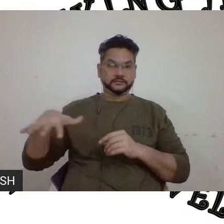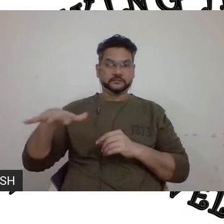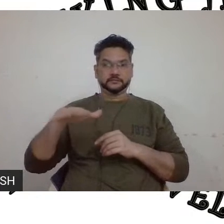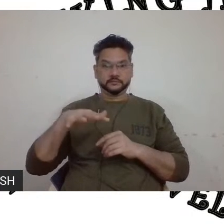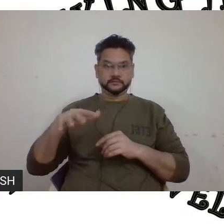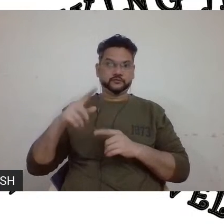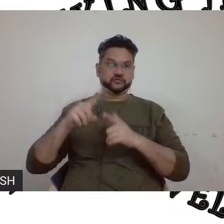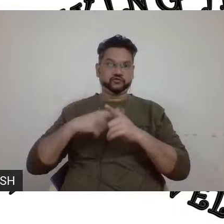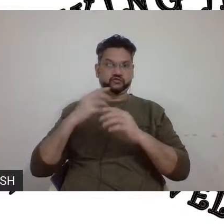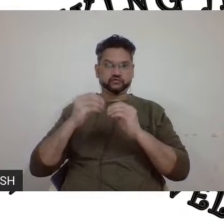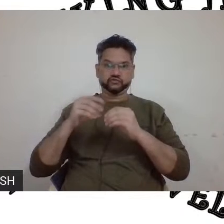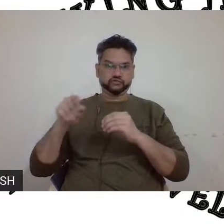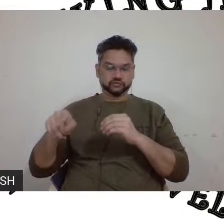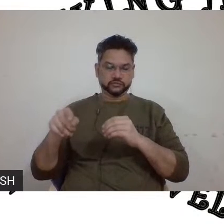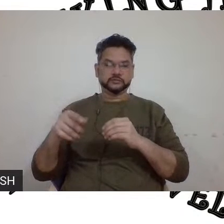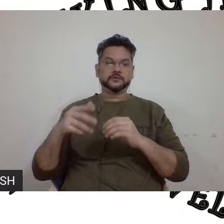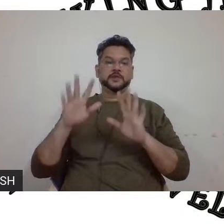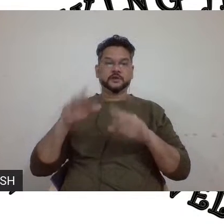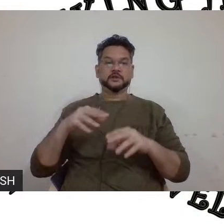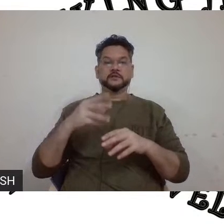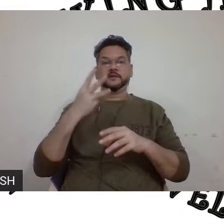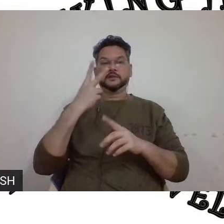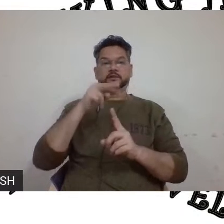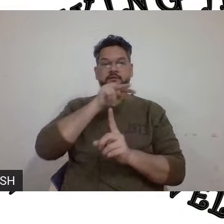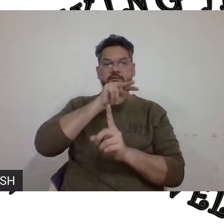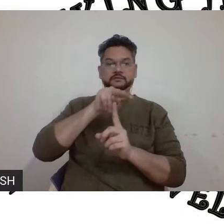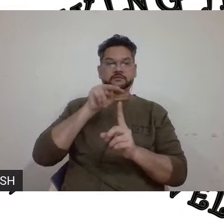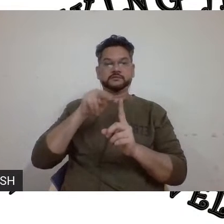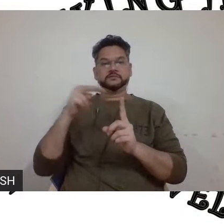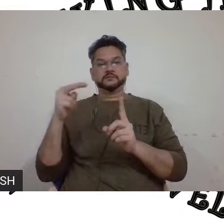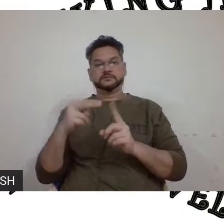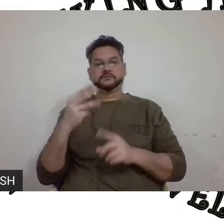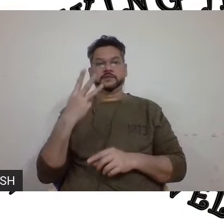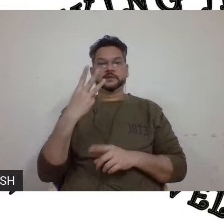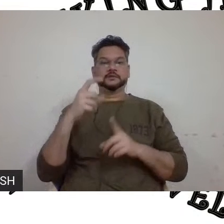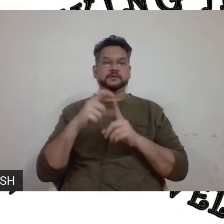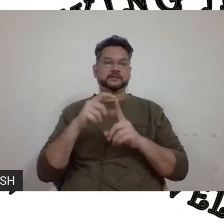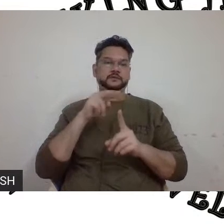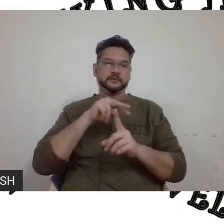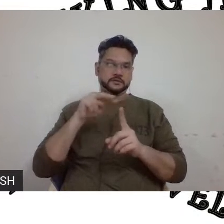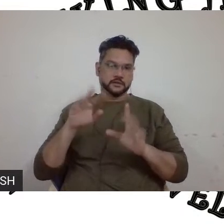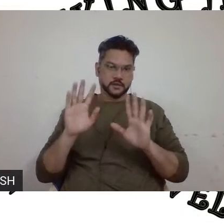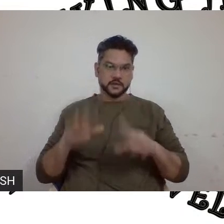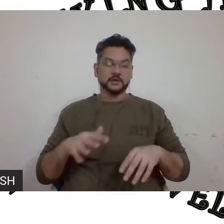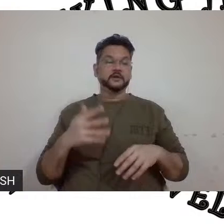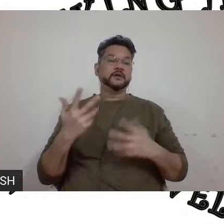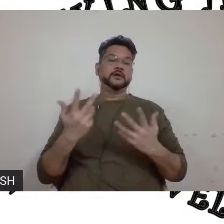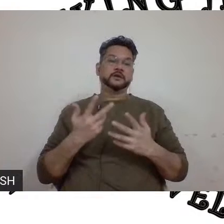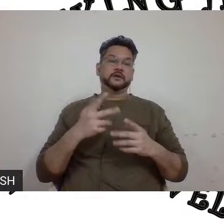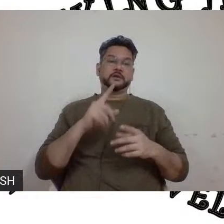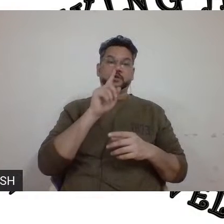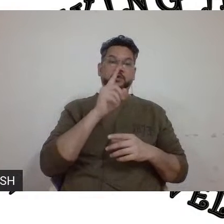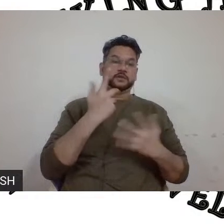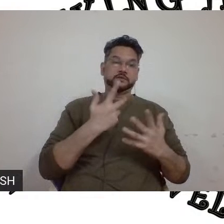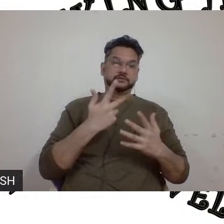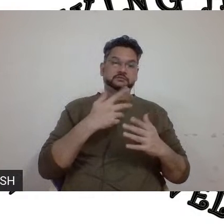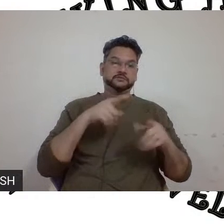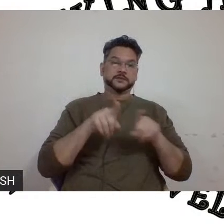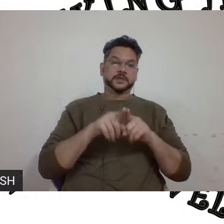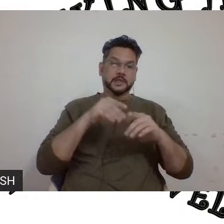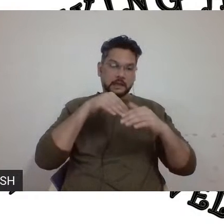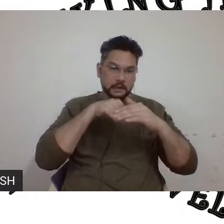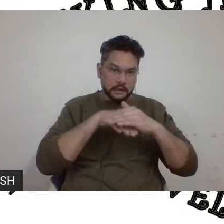a three-dimensional approach. When I say three-dimensional approach, one is the entry-level jobs, which are sought after jobs